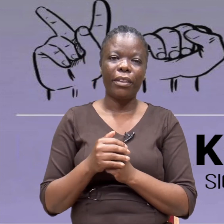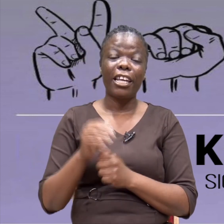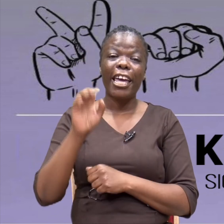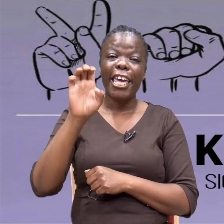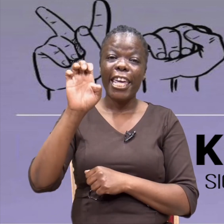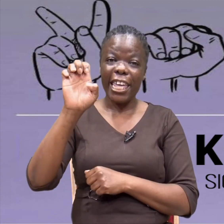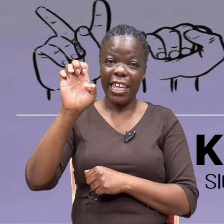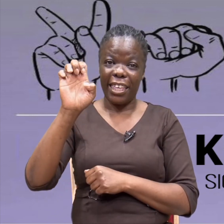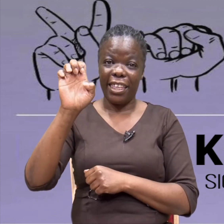E.